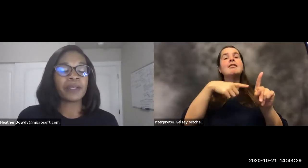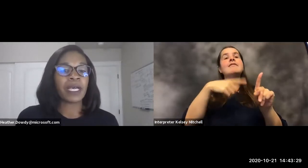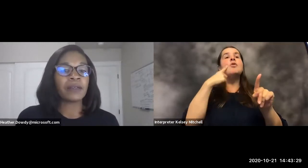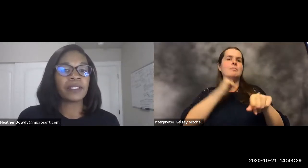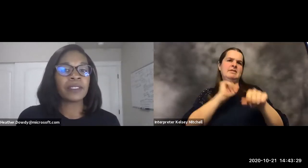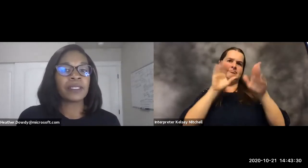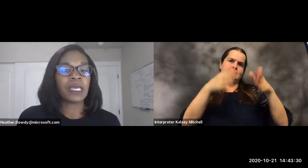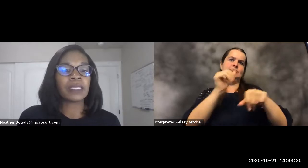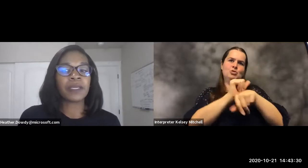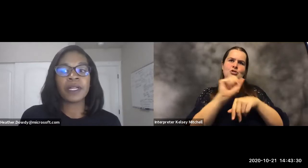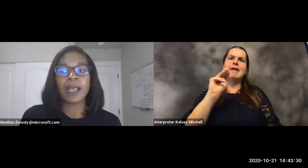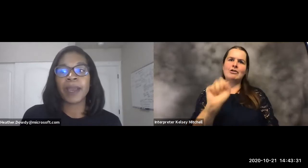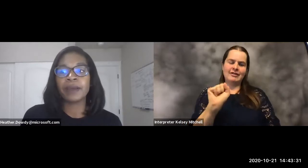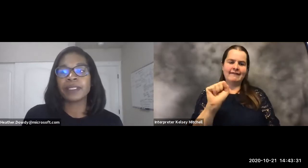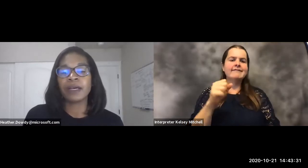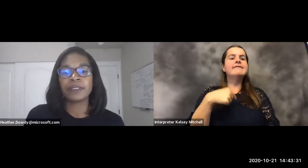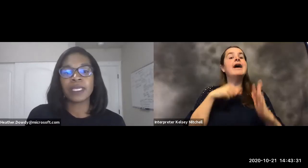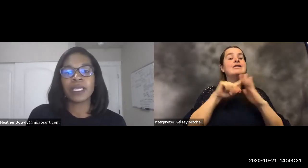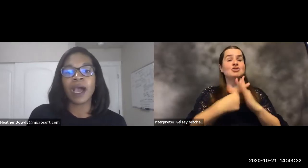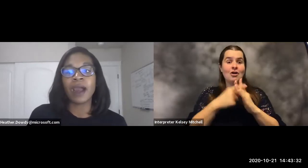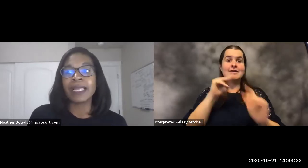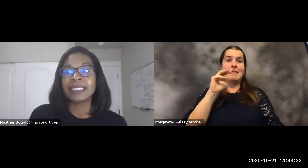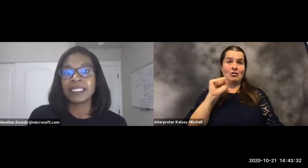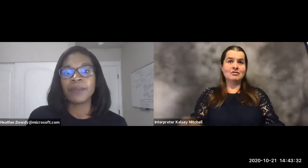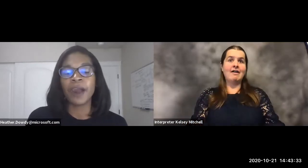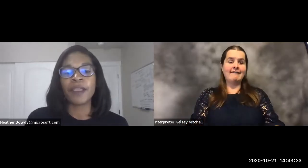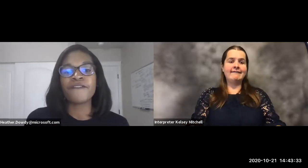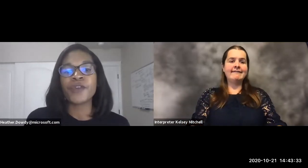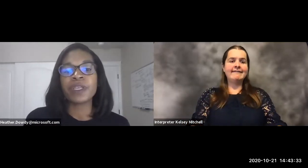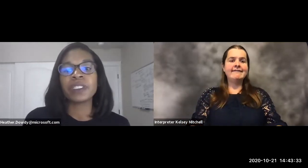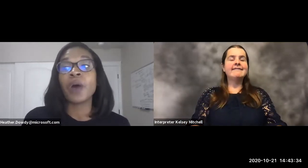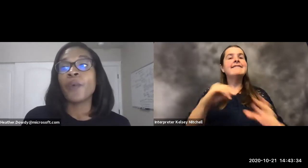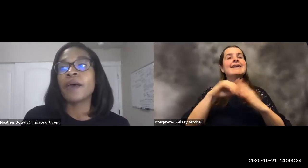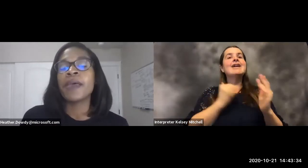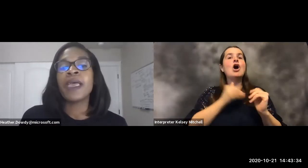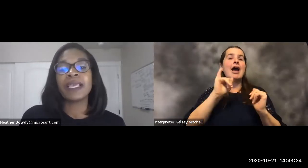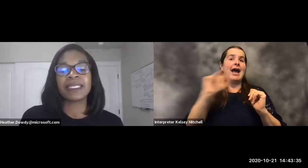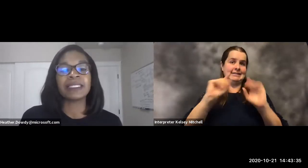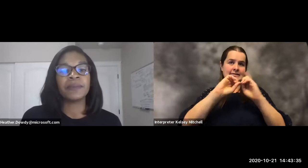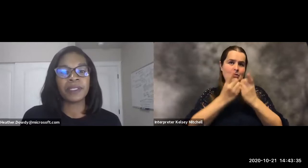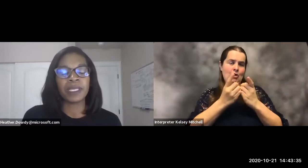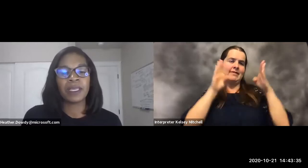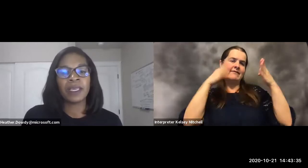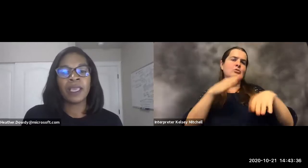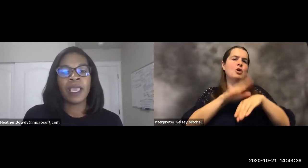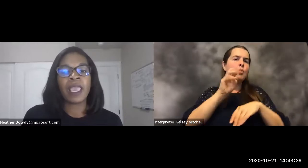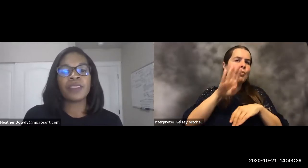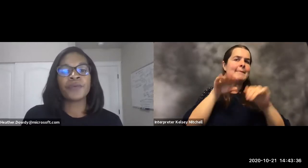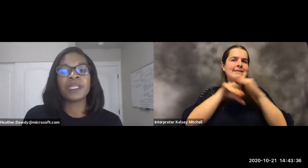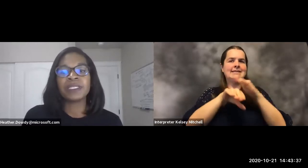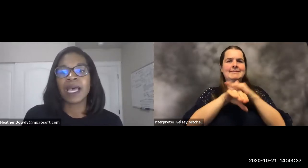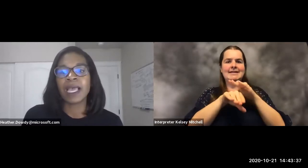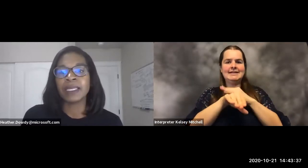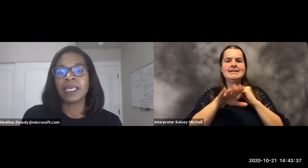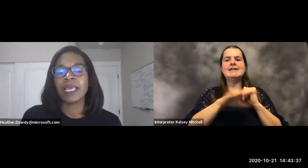work at Microsoft. I started at Microsoft in our IT department focused on web accessibility and